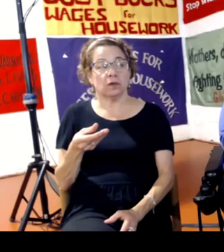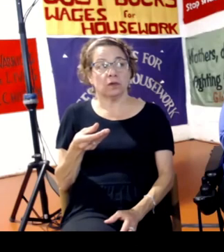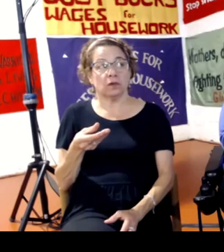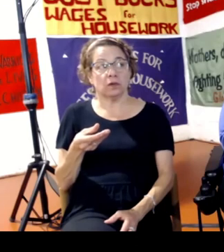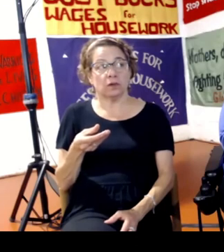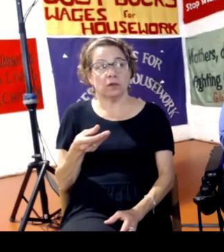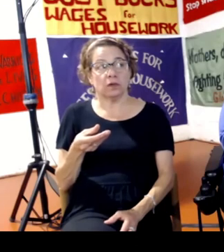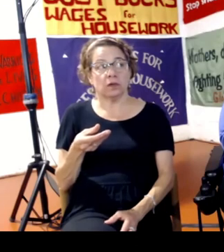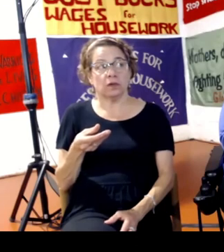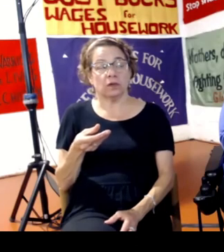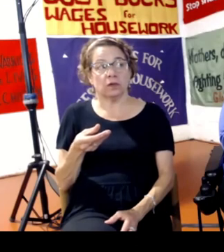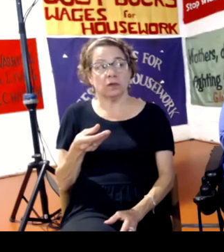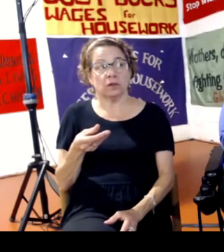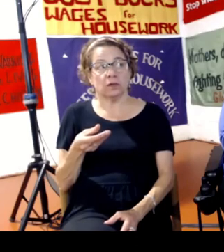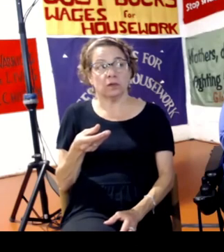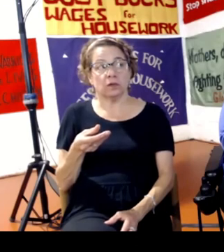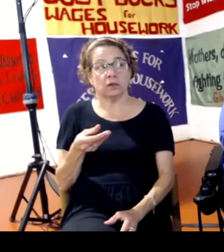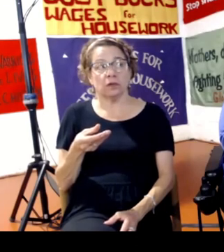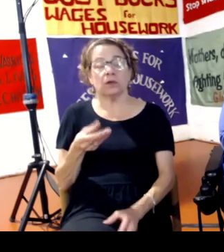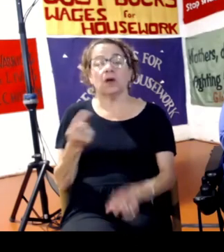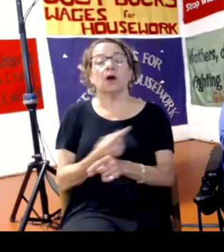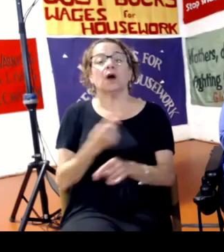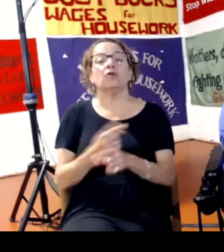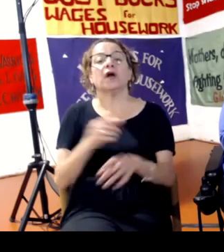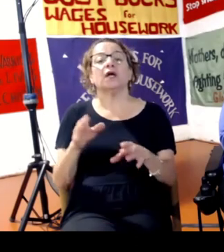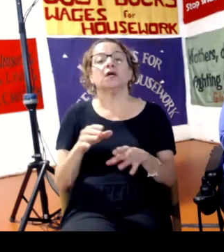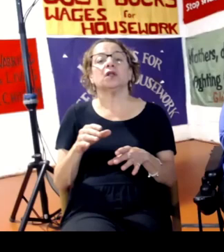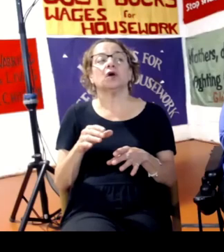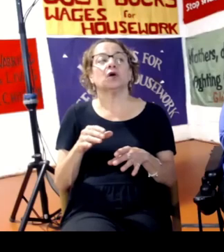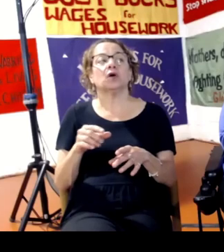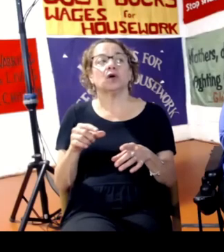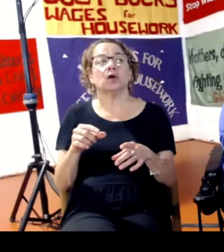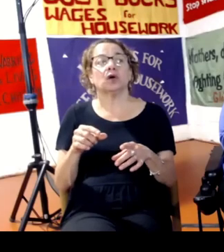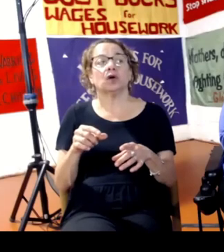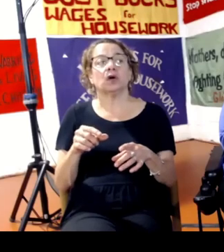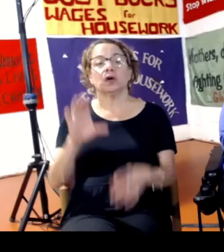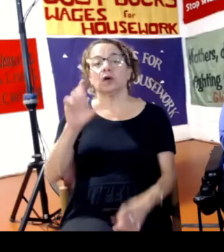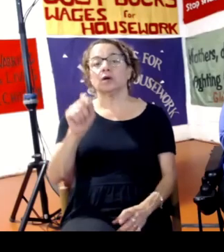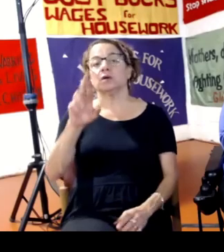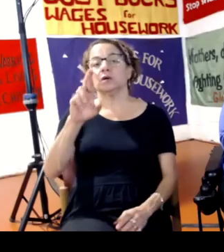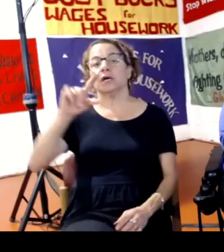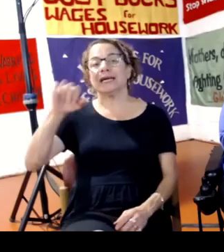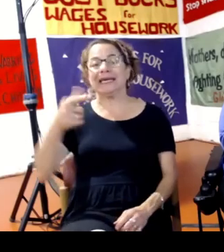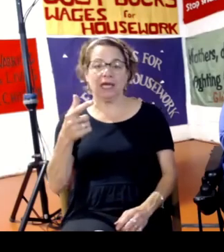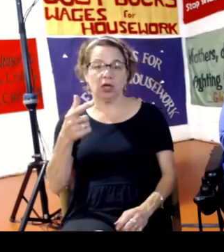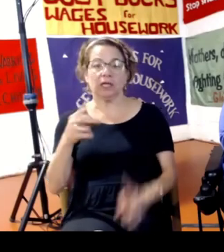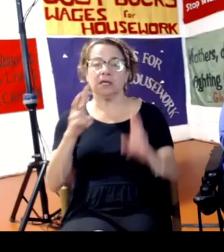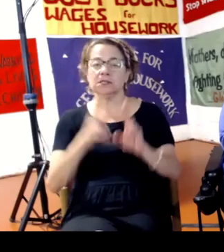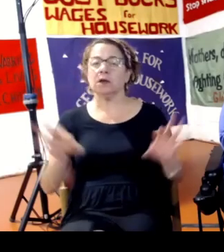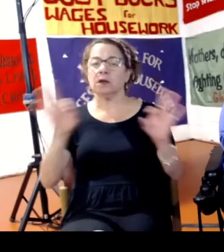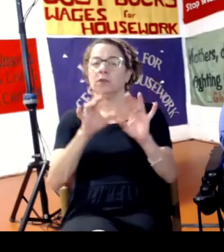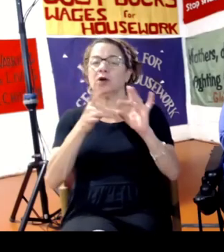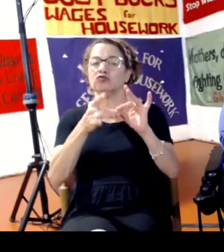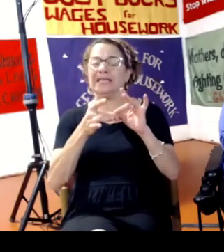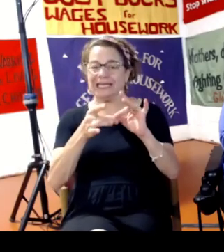may have been true of housework, narrowly defined, but it is not true of caring. Caring is an essential relationship